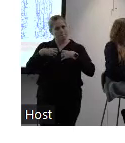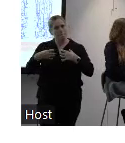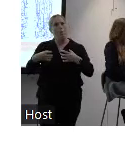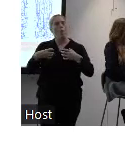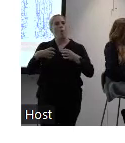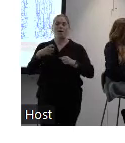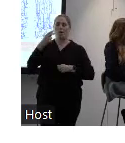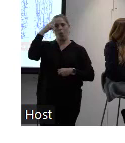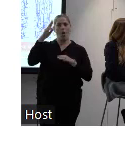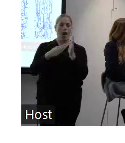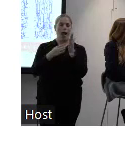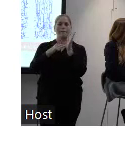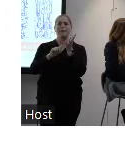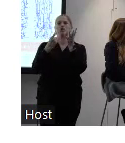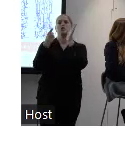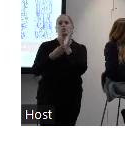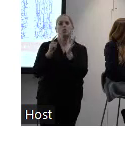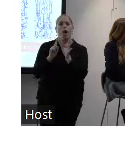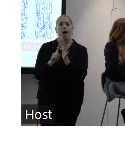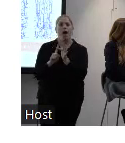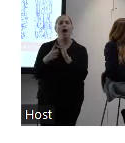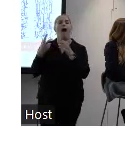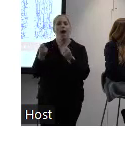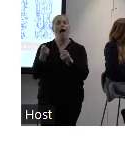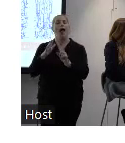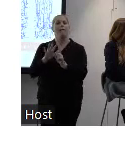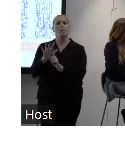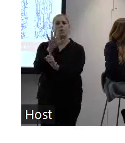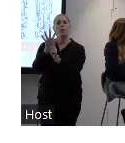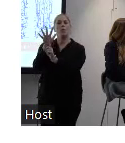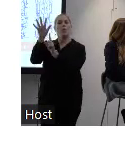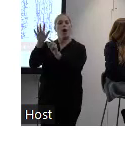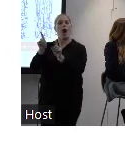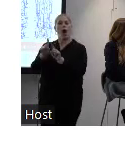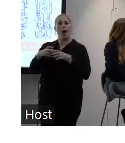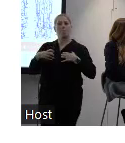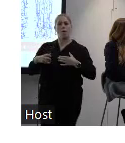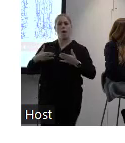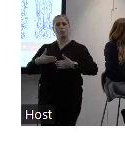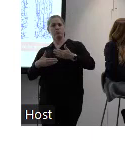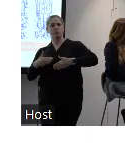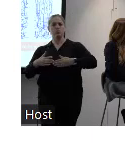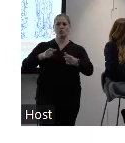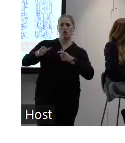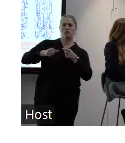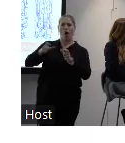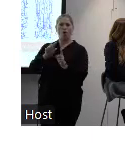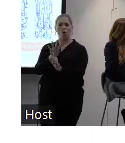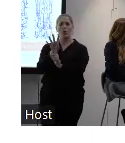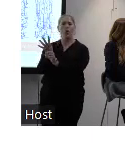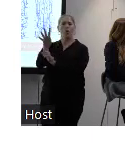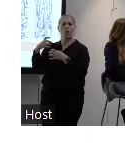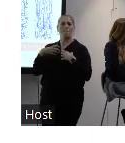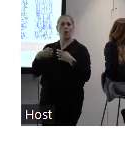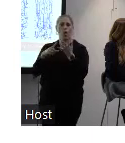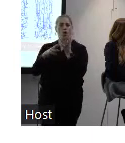more mature, less dense, and you can see that there are circuits sort of in a uniform direction starting to form.